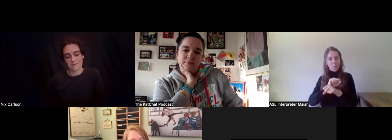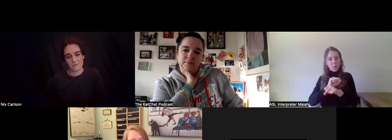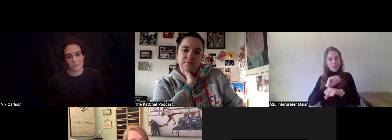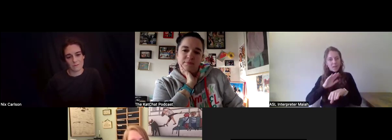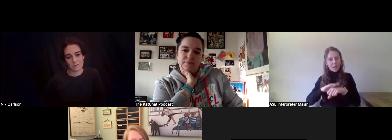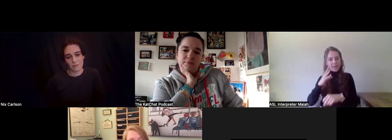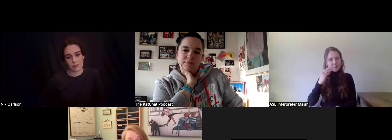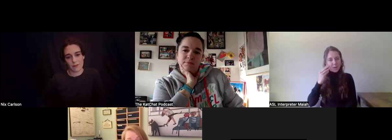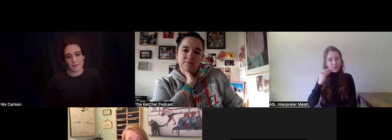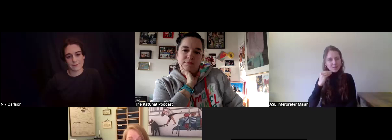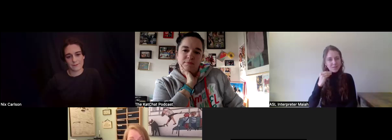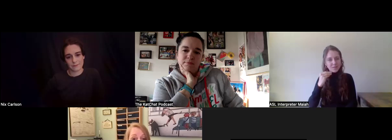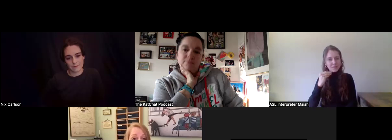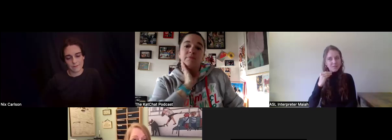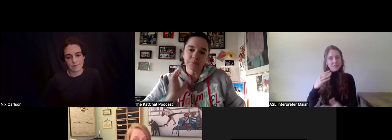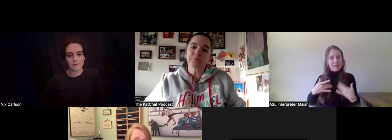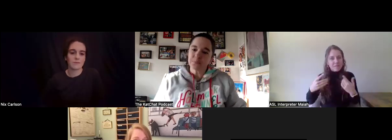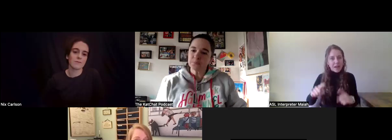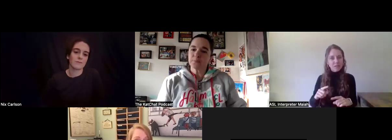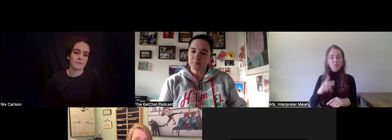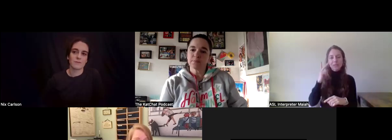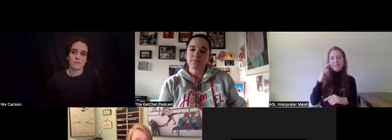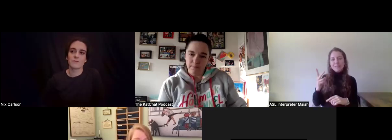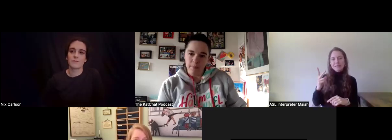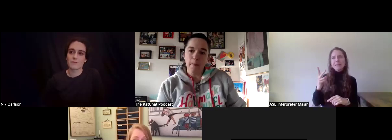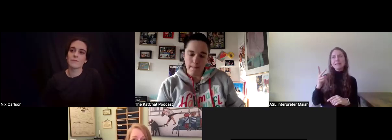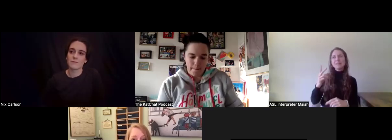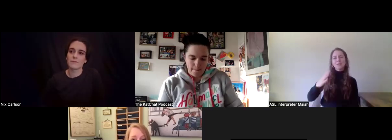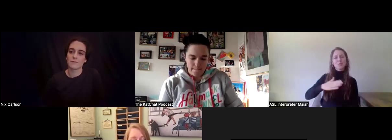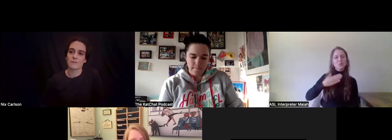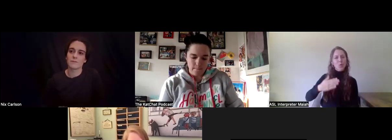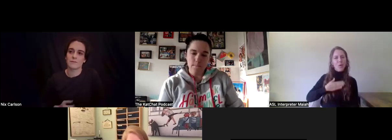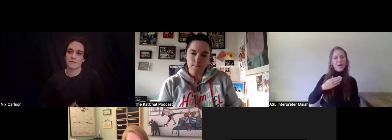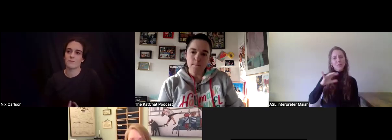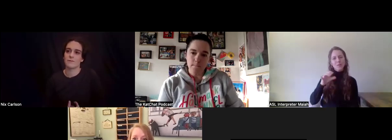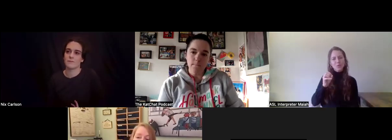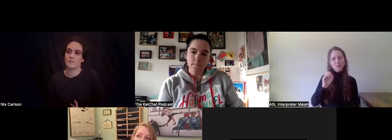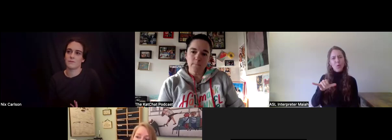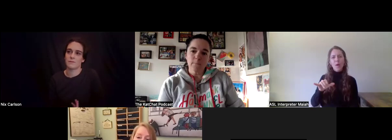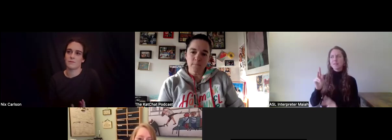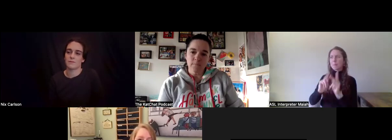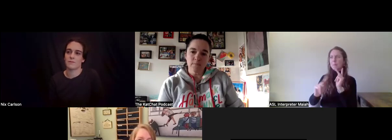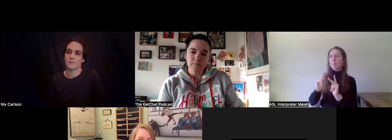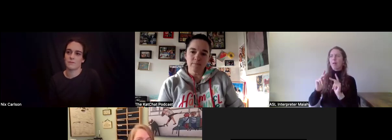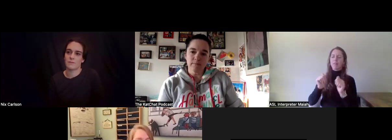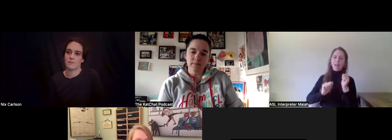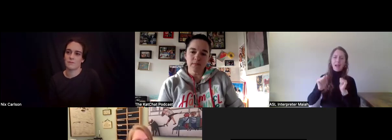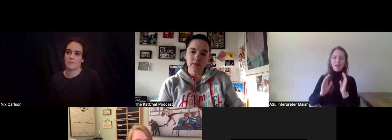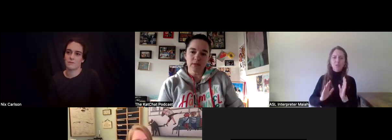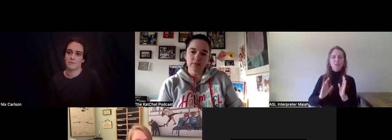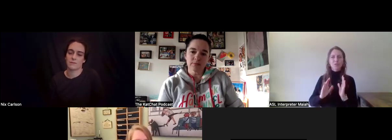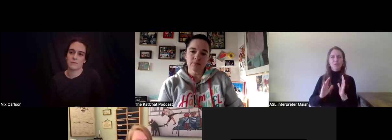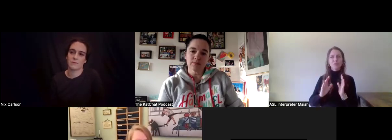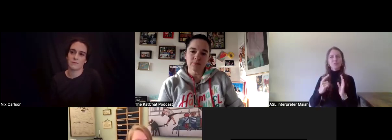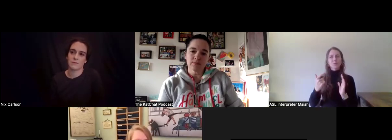and events where you just see the joy that the brand and our actors and what we do, what our movies